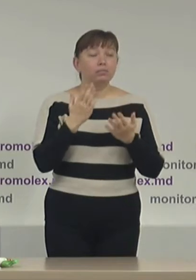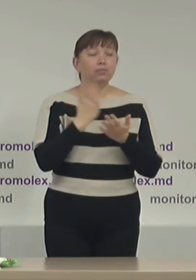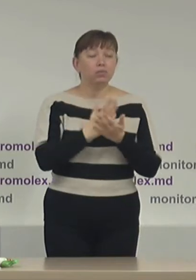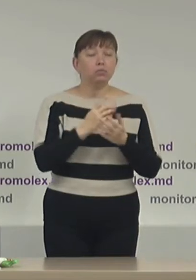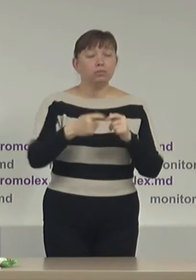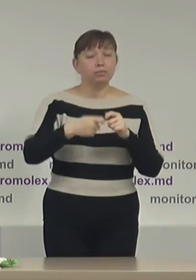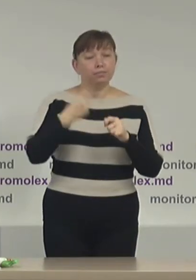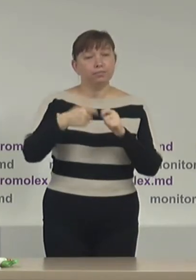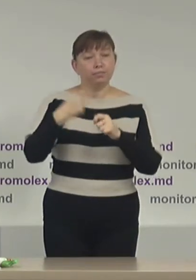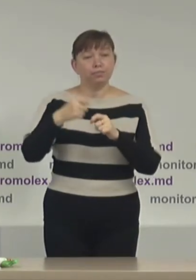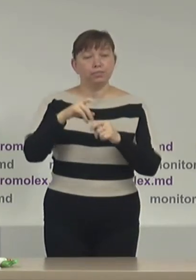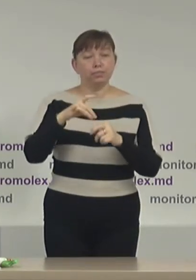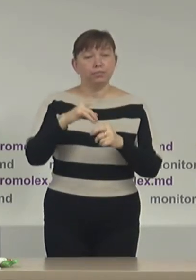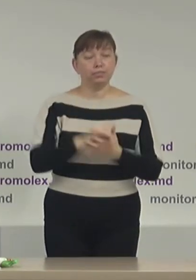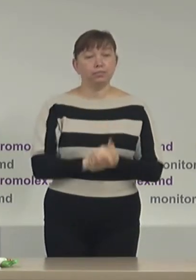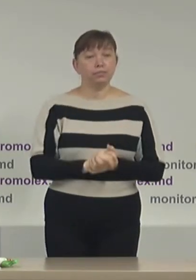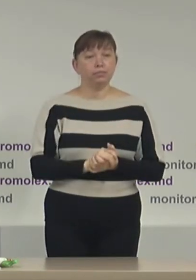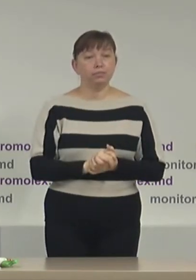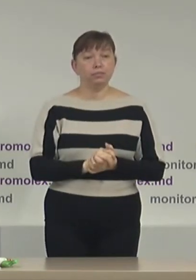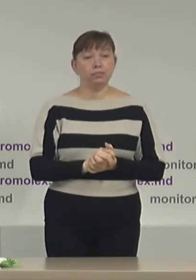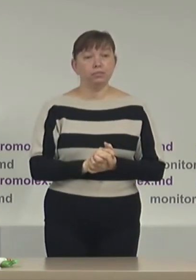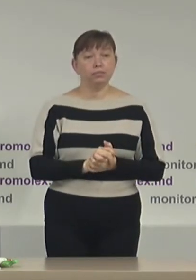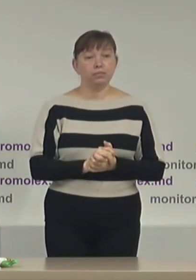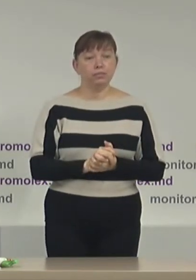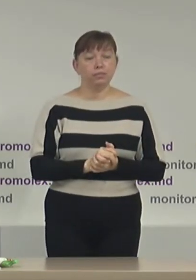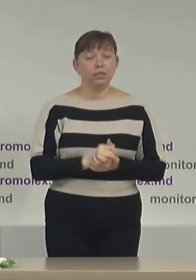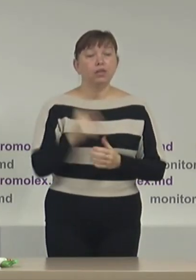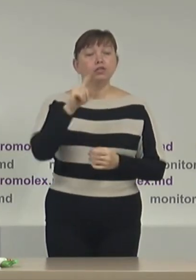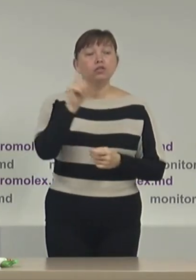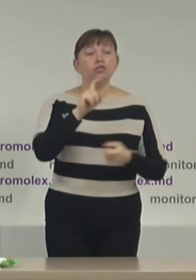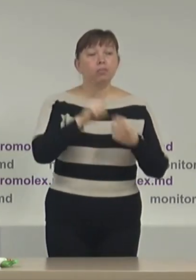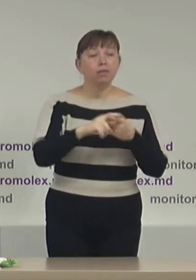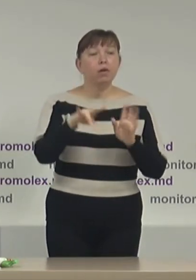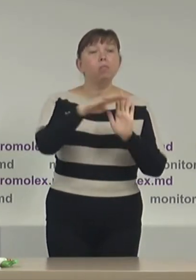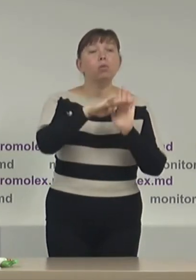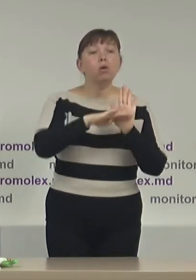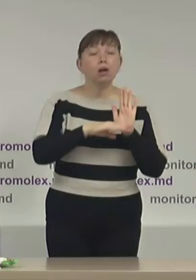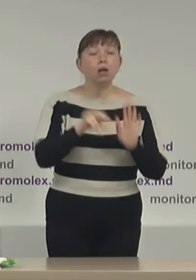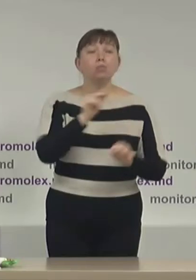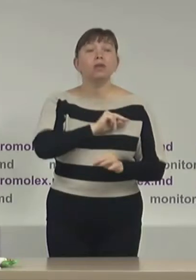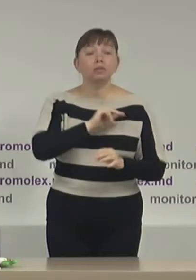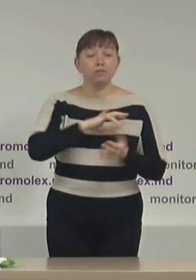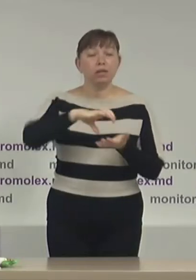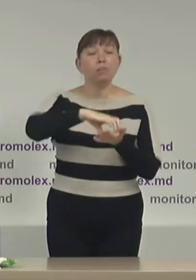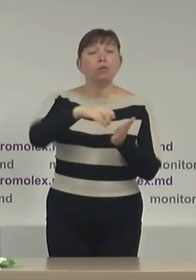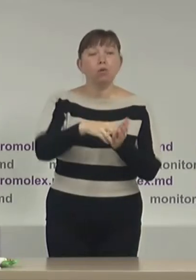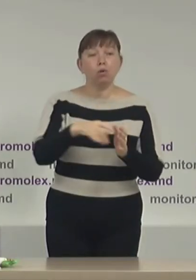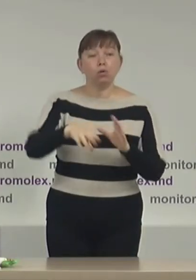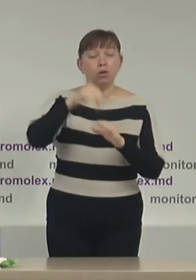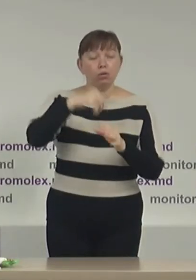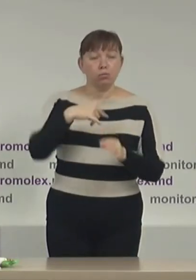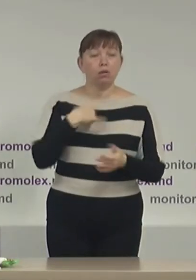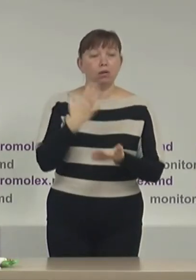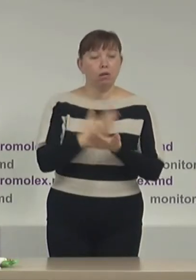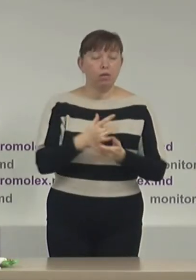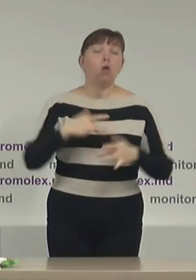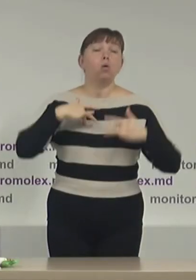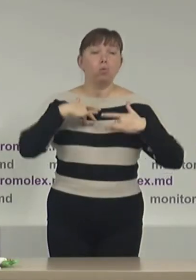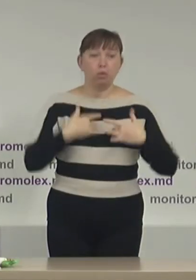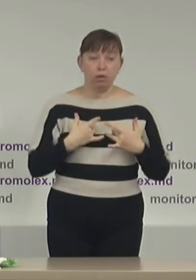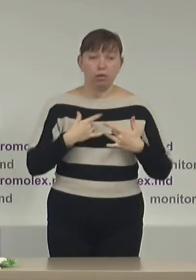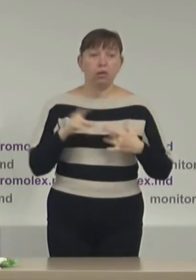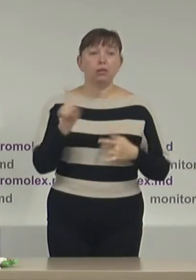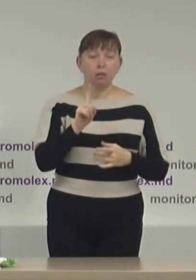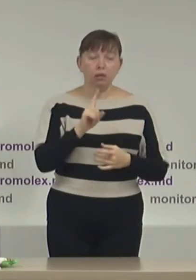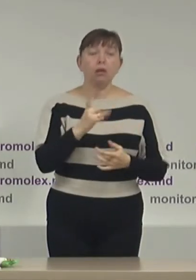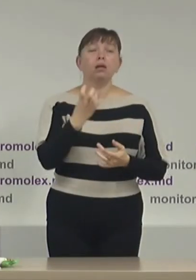a lower number of irregularities found by observers. As for the working